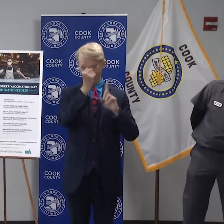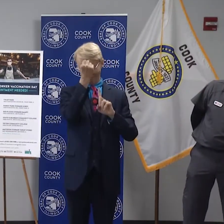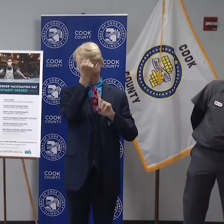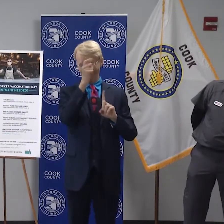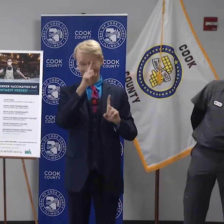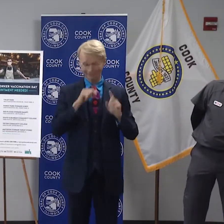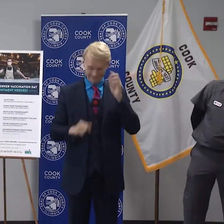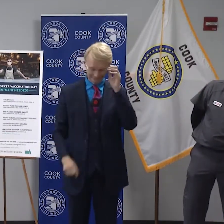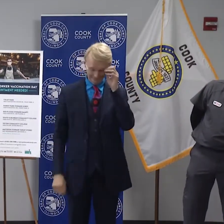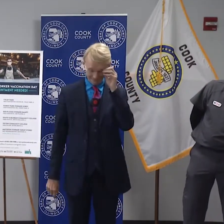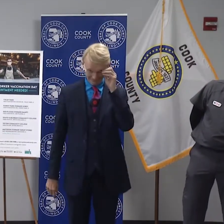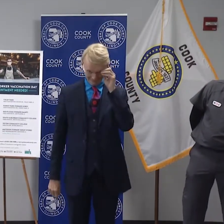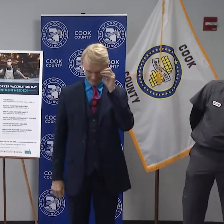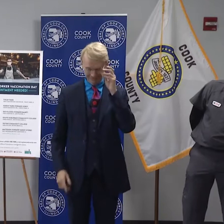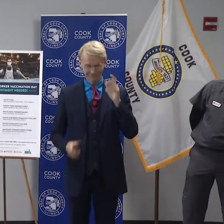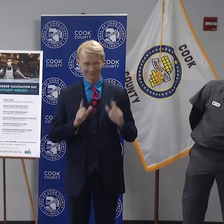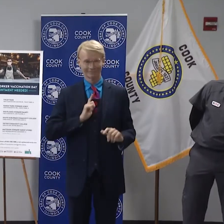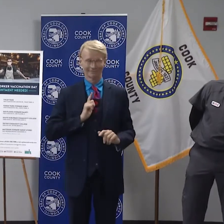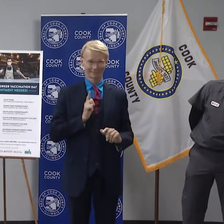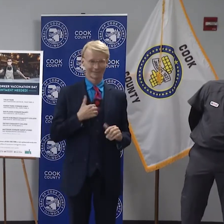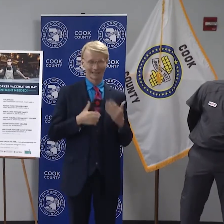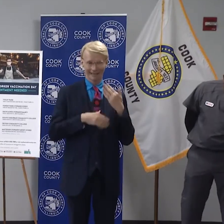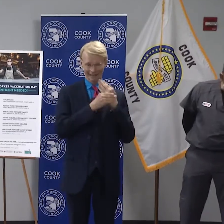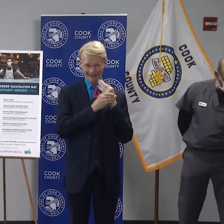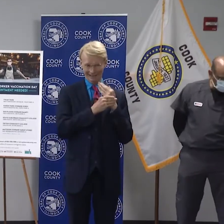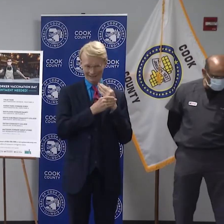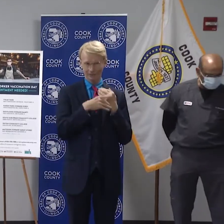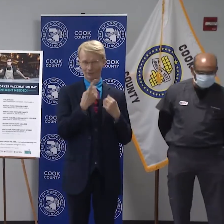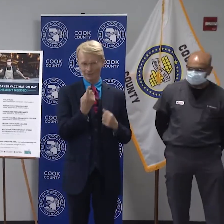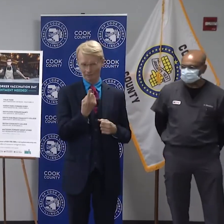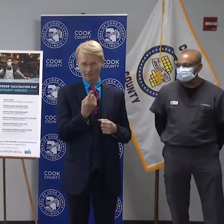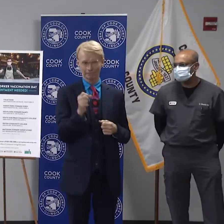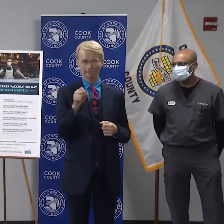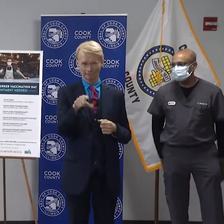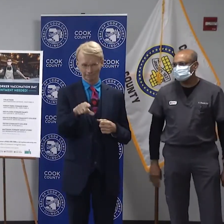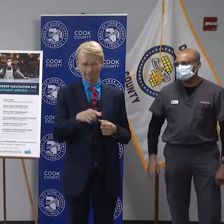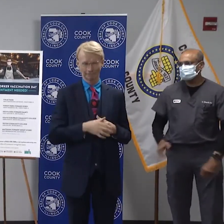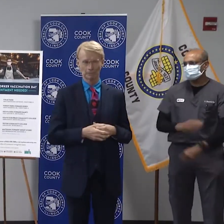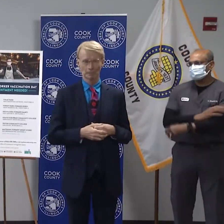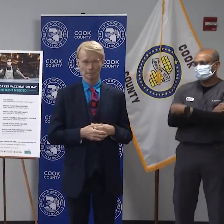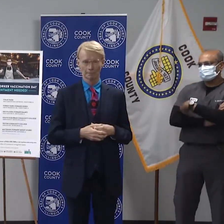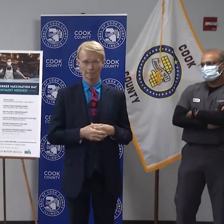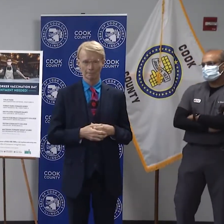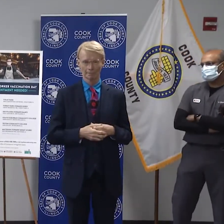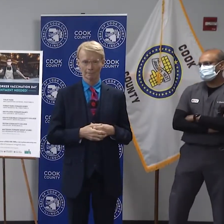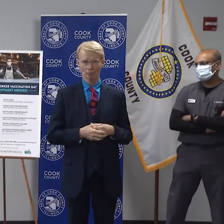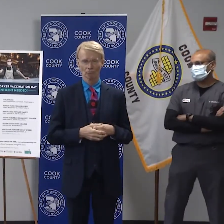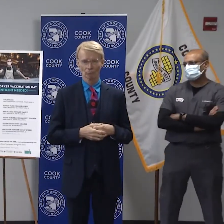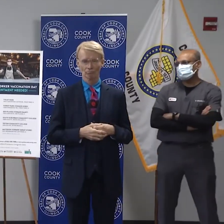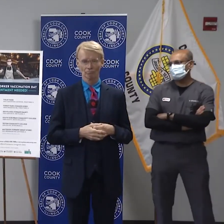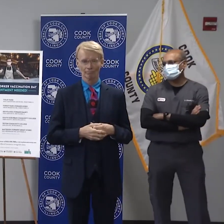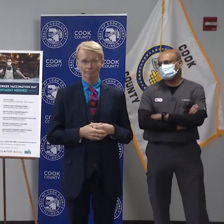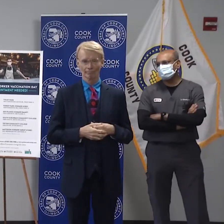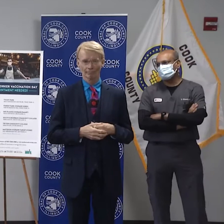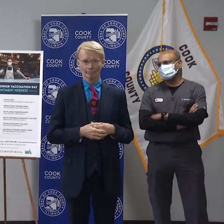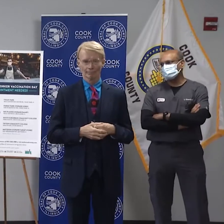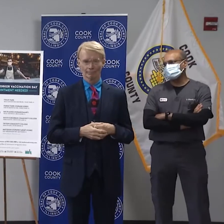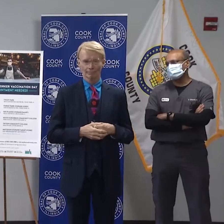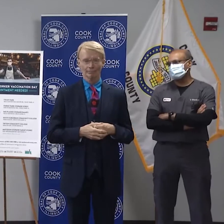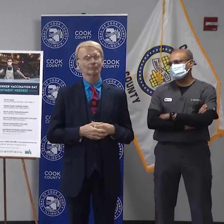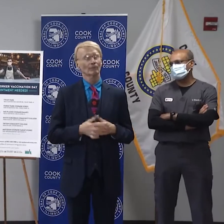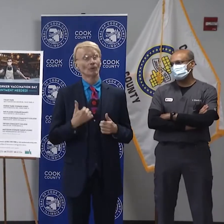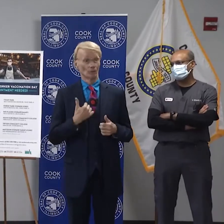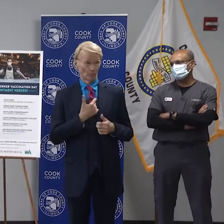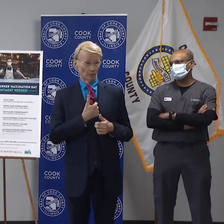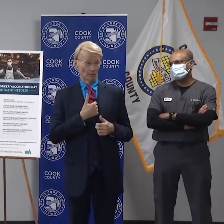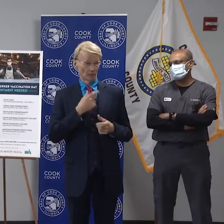Sorry, hold on 1 second. This is we're just adding one item real quickly, or a few items to that. So as we talked about, we will be doing